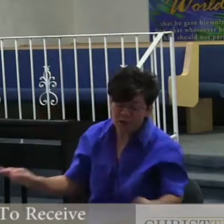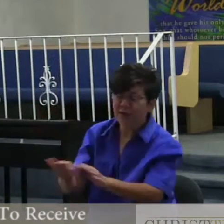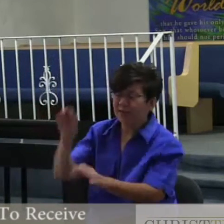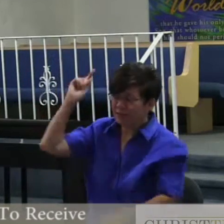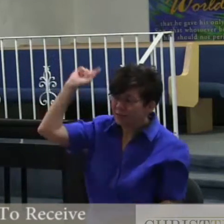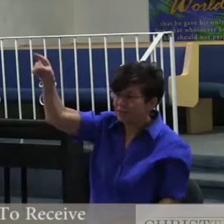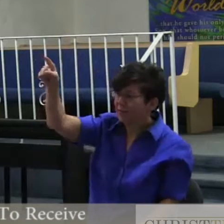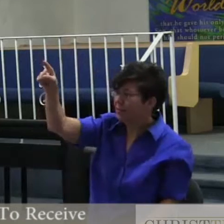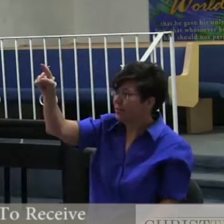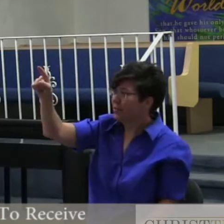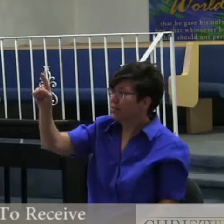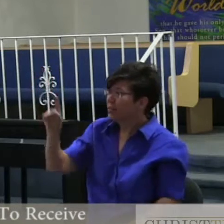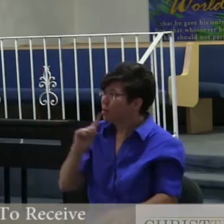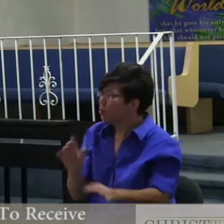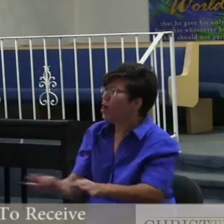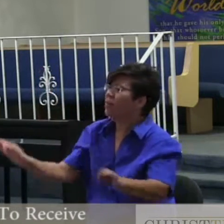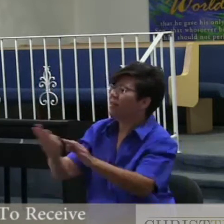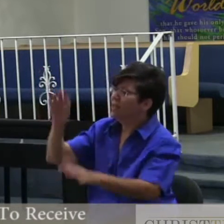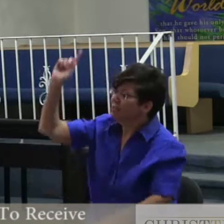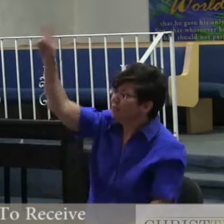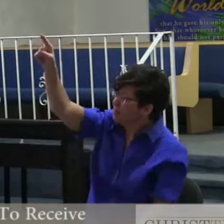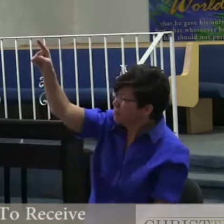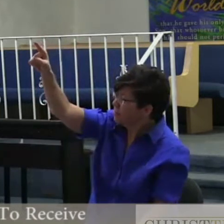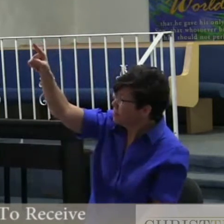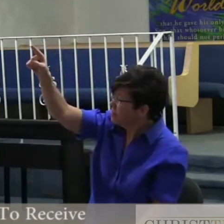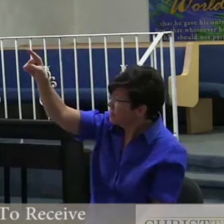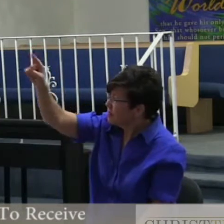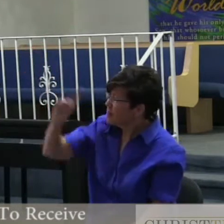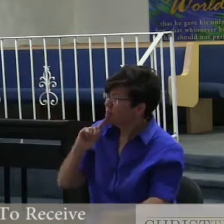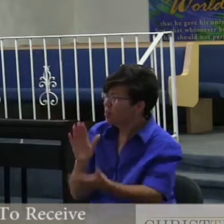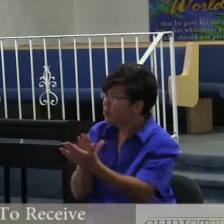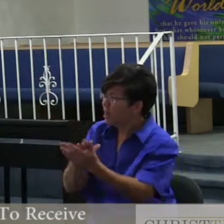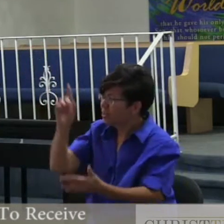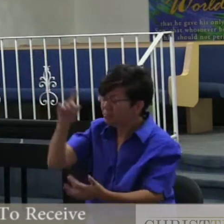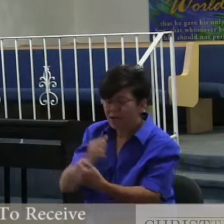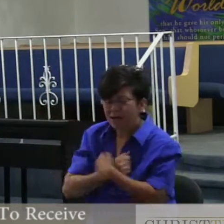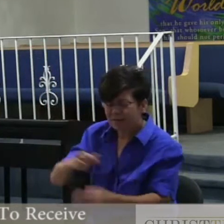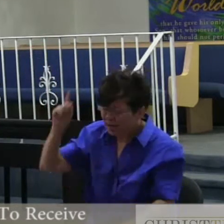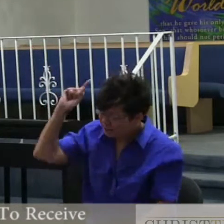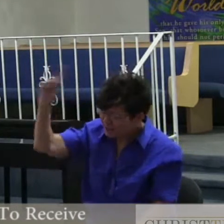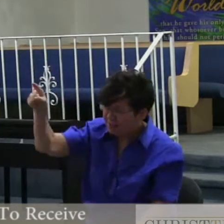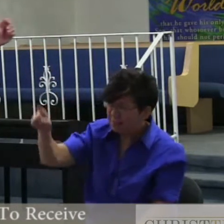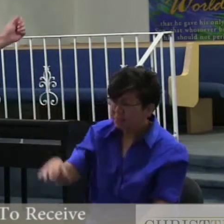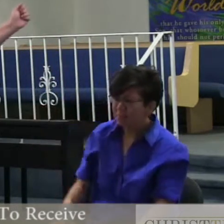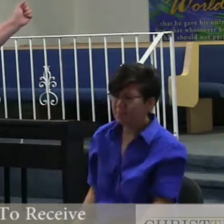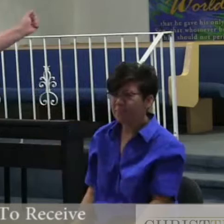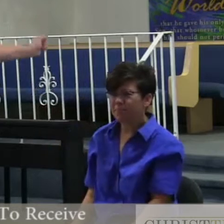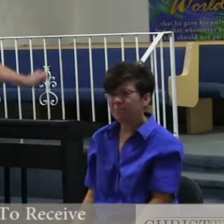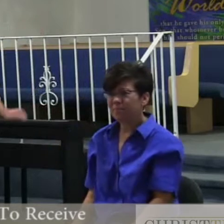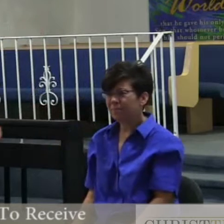He's worthy. Oh, I worship him. I magnify him.